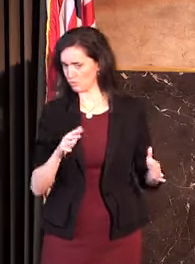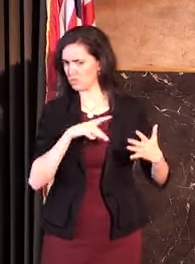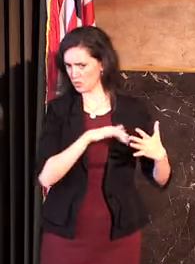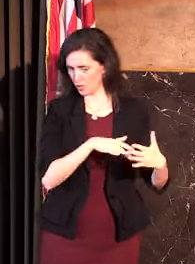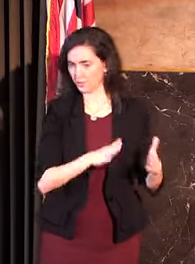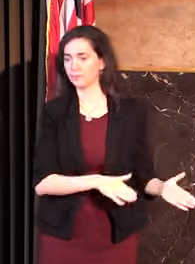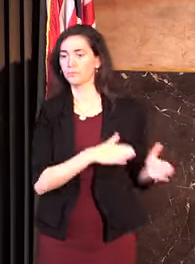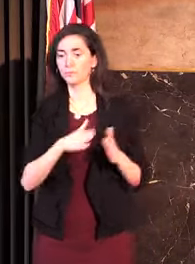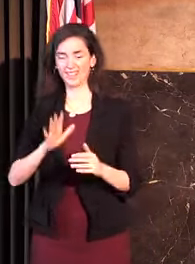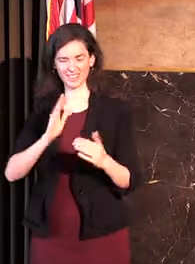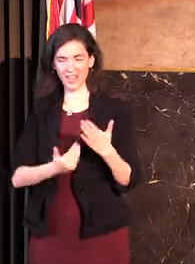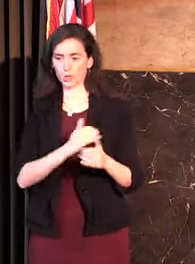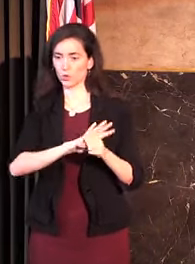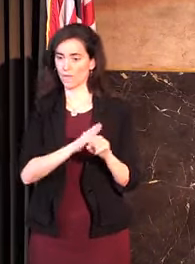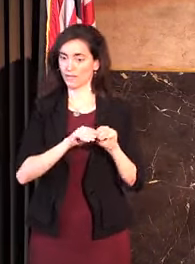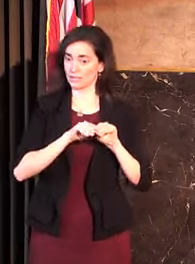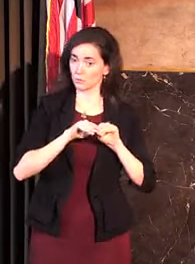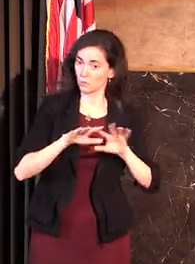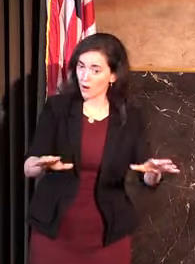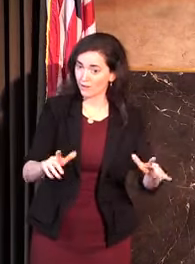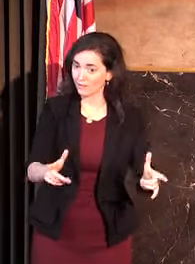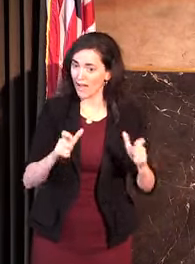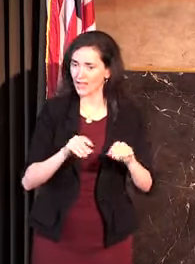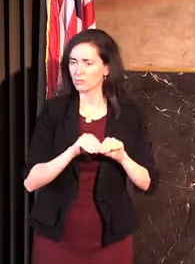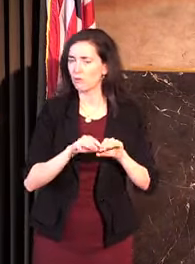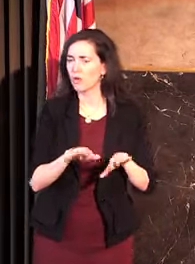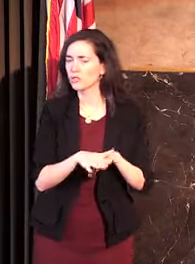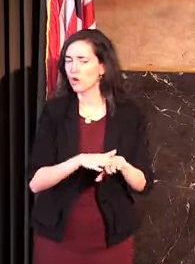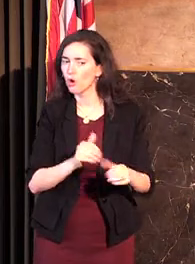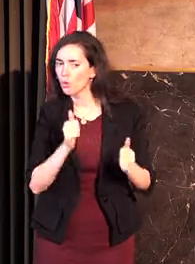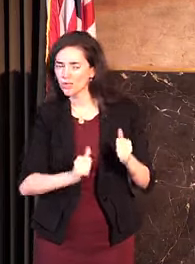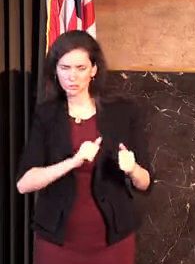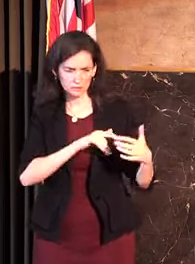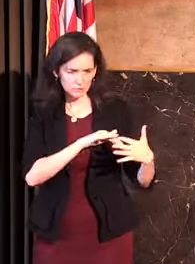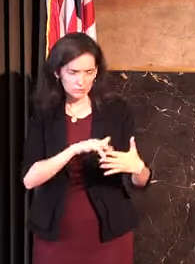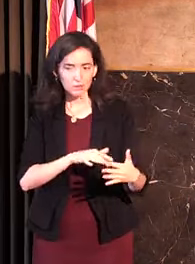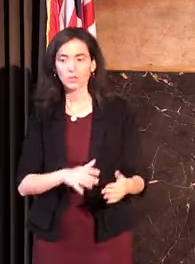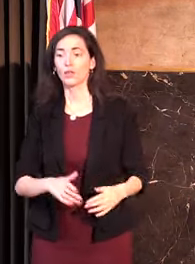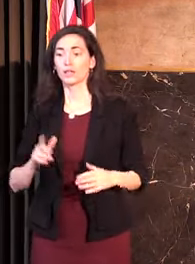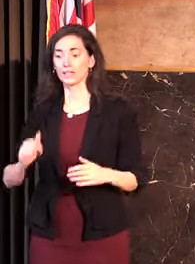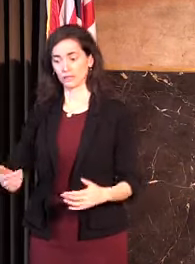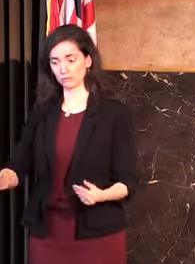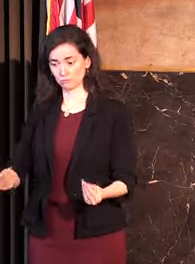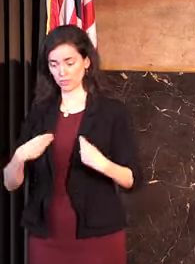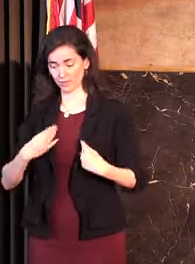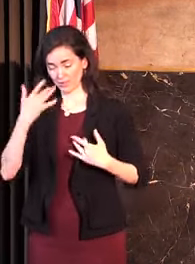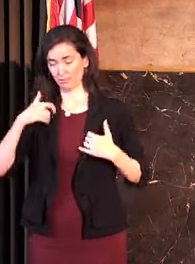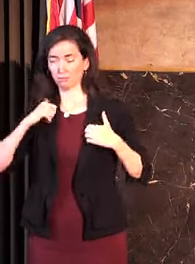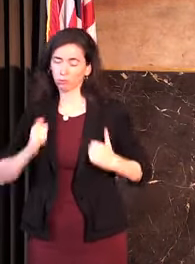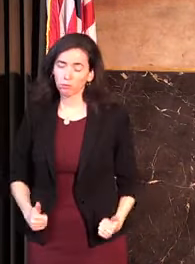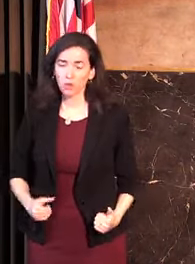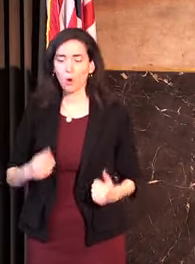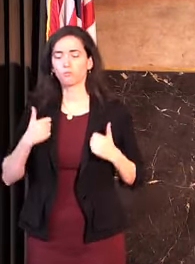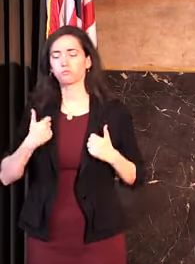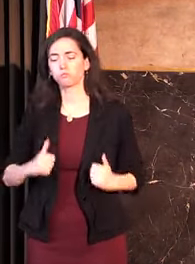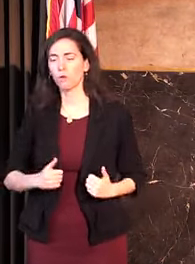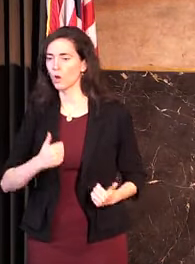degree? Is it more virulent or not? And if so, to what degree? What kind of response